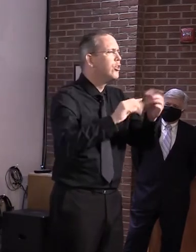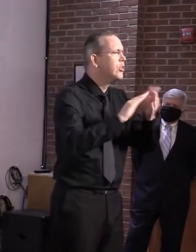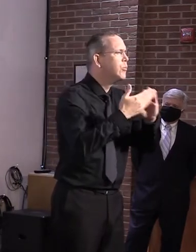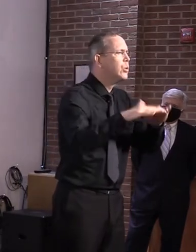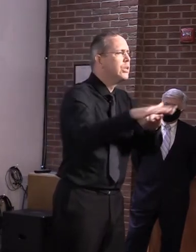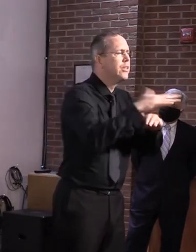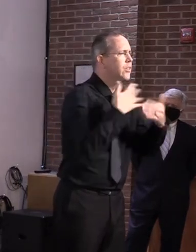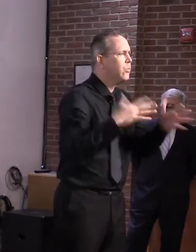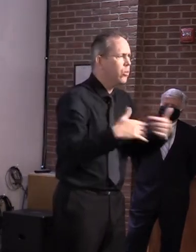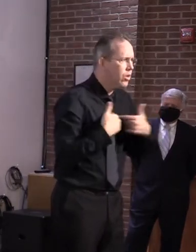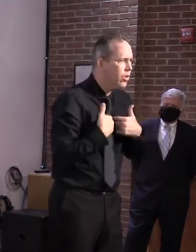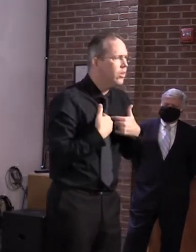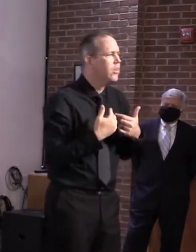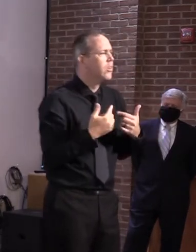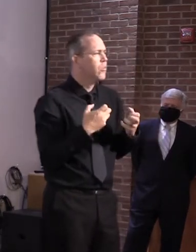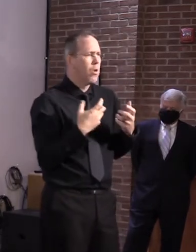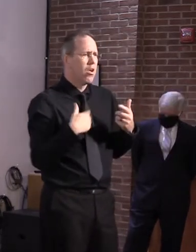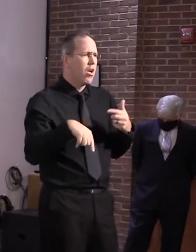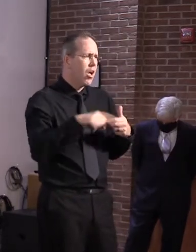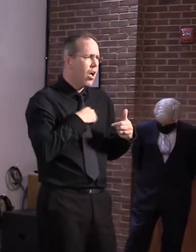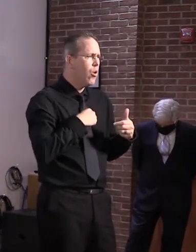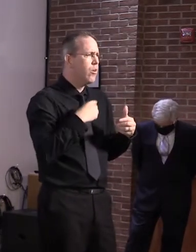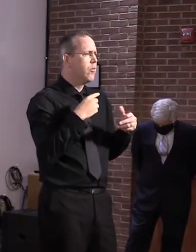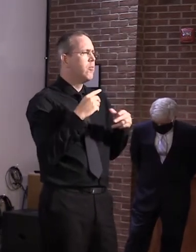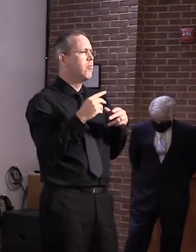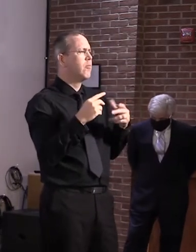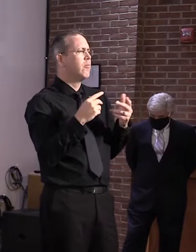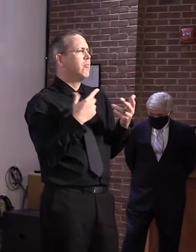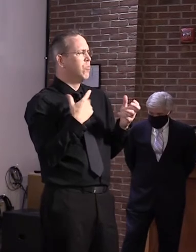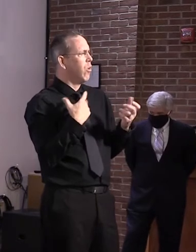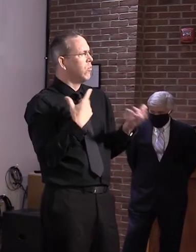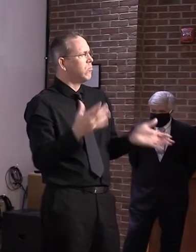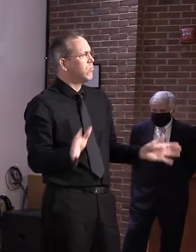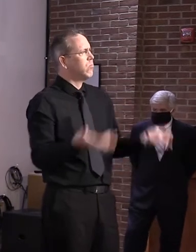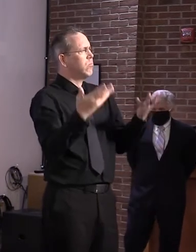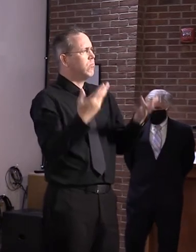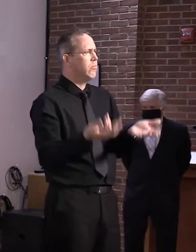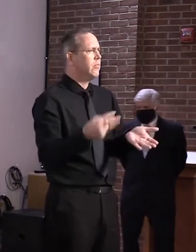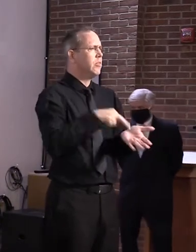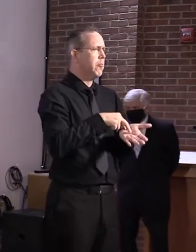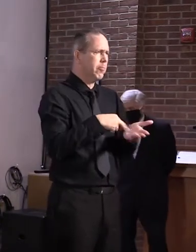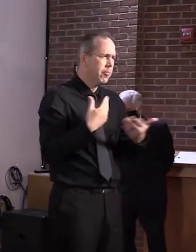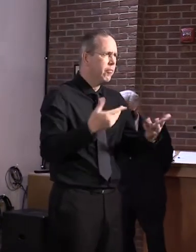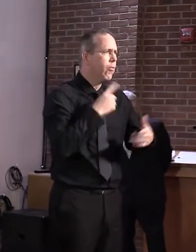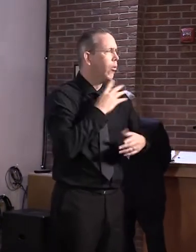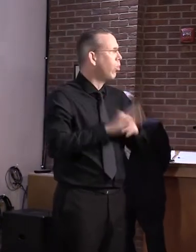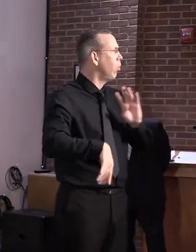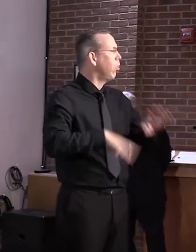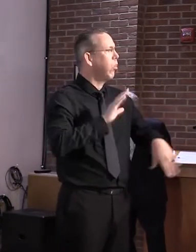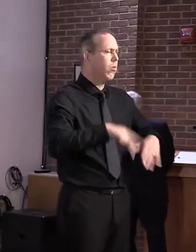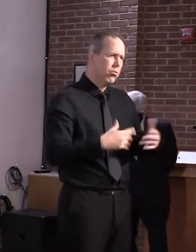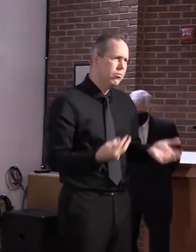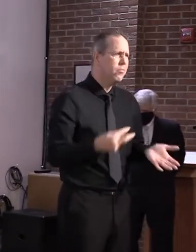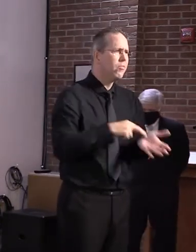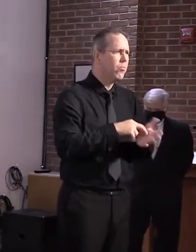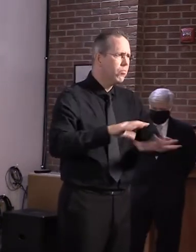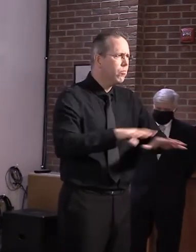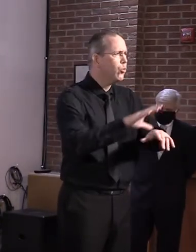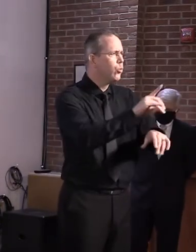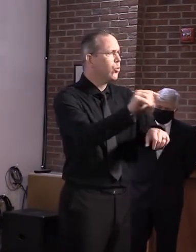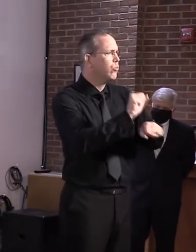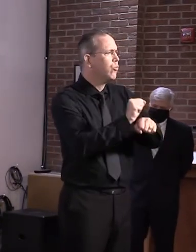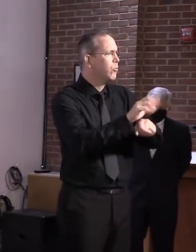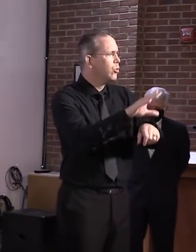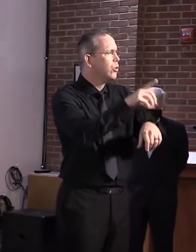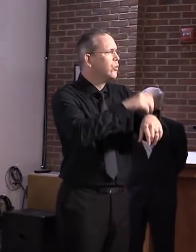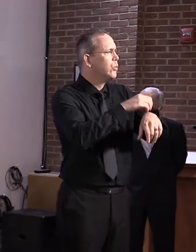universities. So I think there's going to be a lot of trumpeting these contracts. We intend to enforce